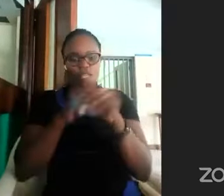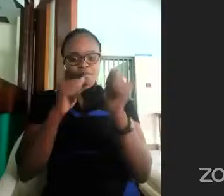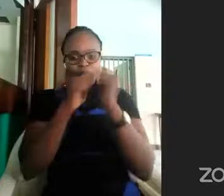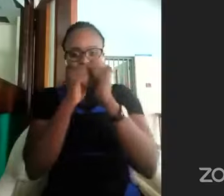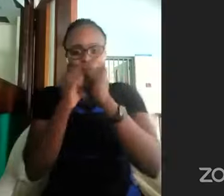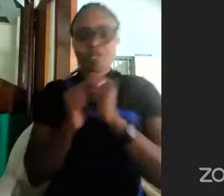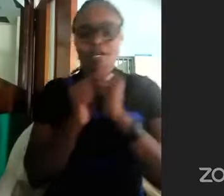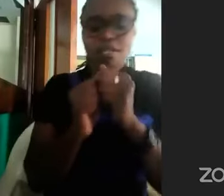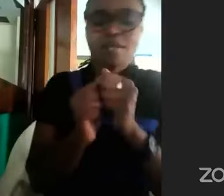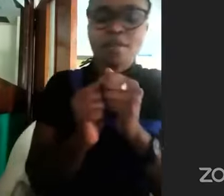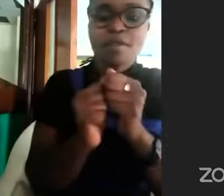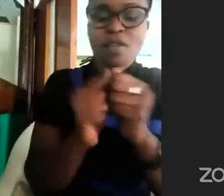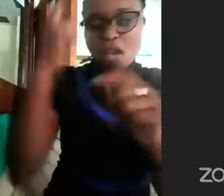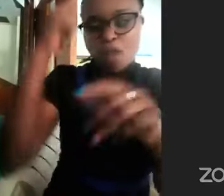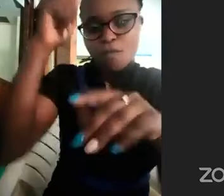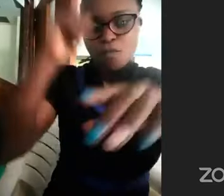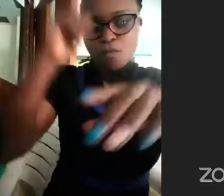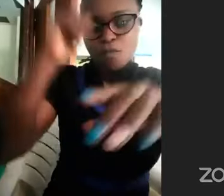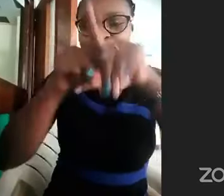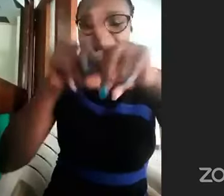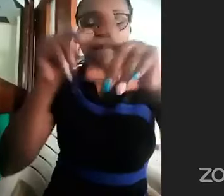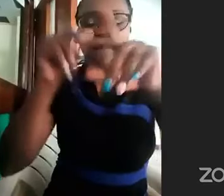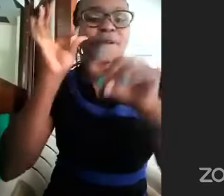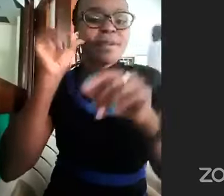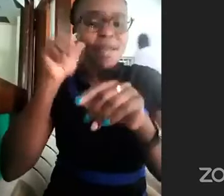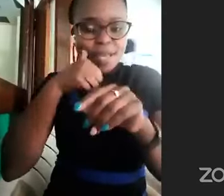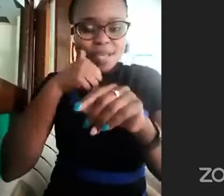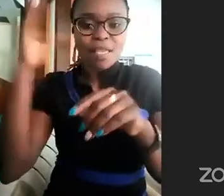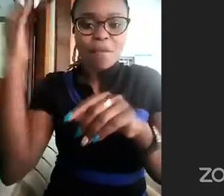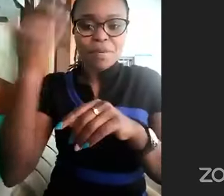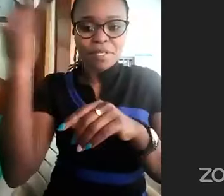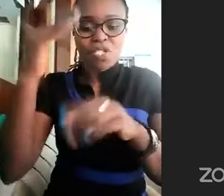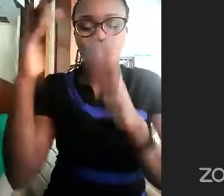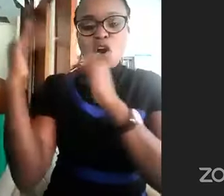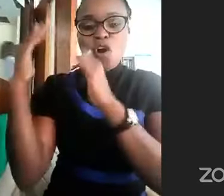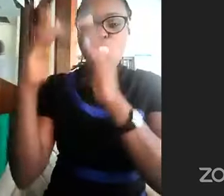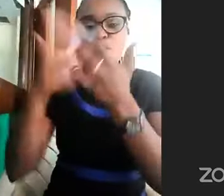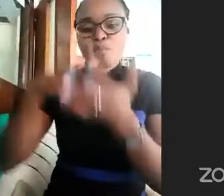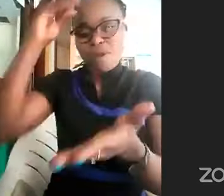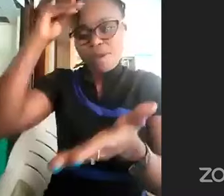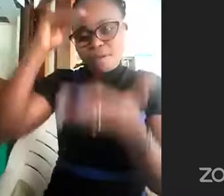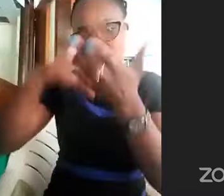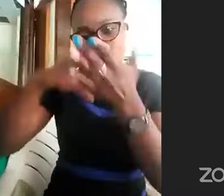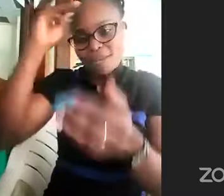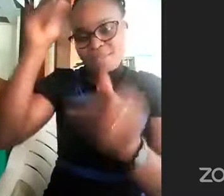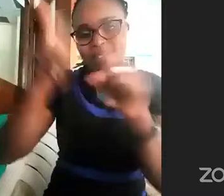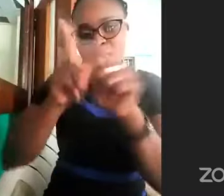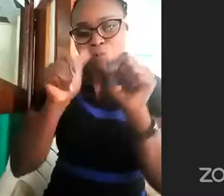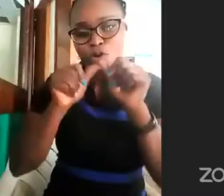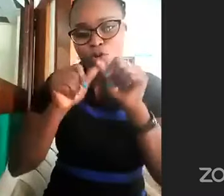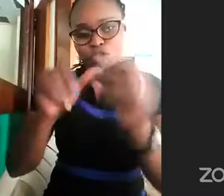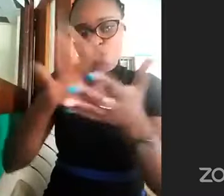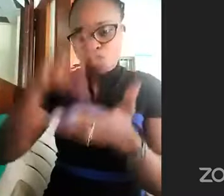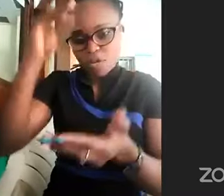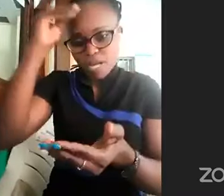for the amazing presentation. I hope we've been learning and we are still continuing to learn. So I'll move to the next session,